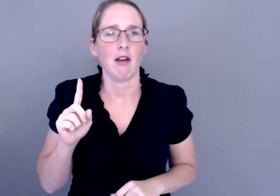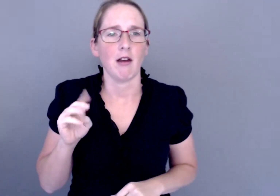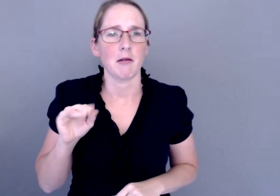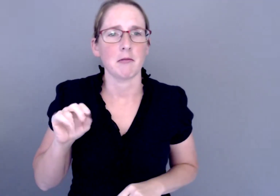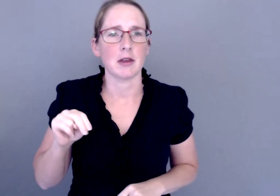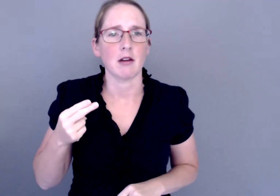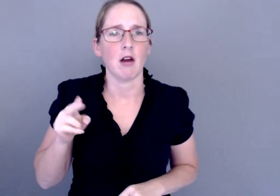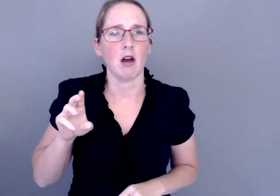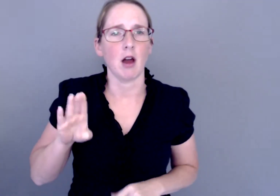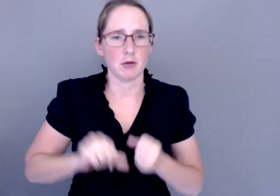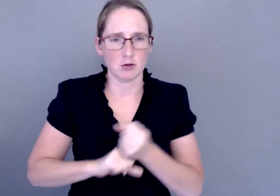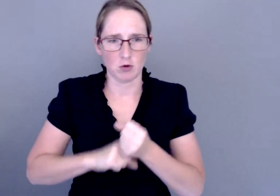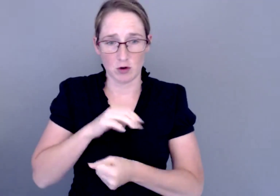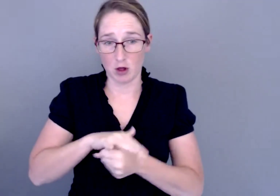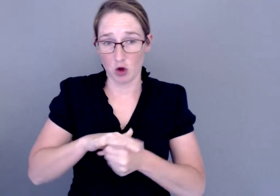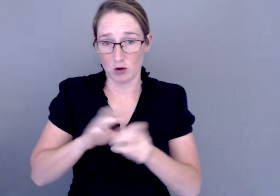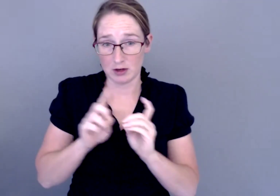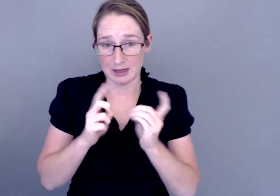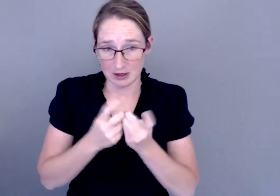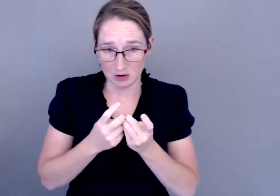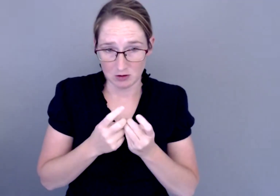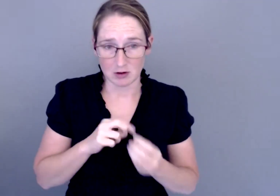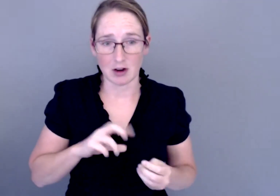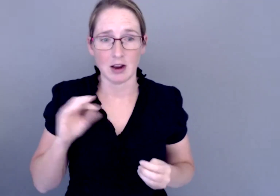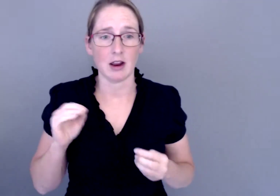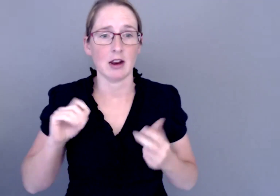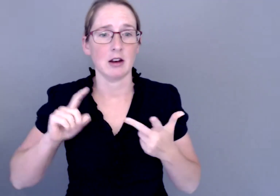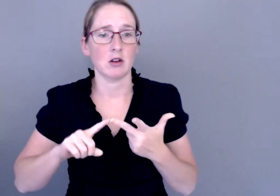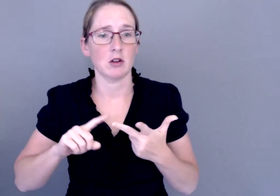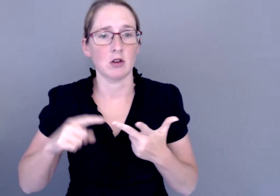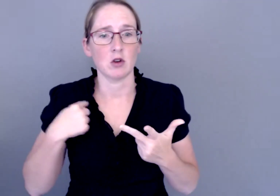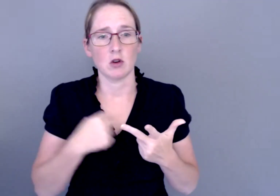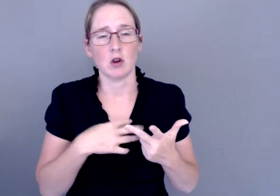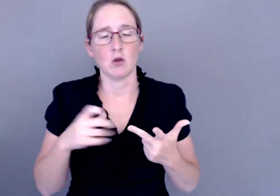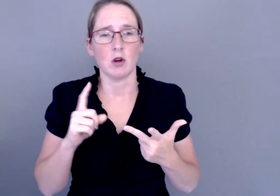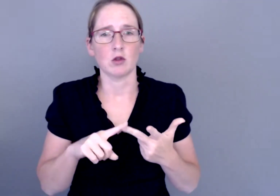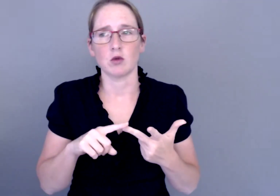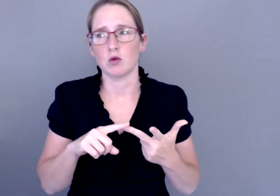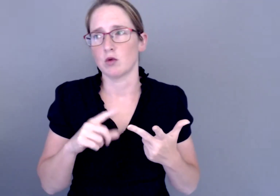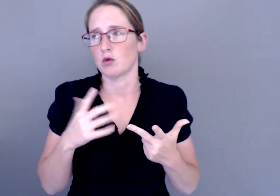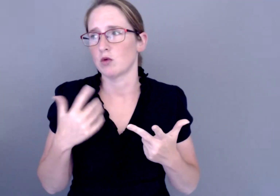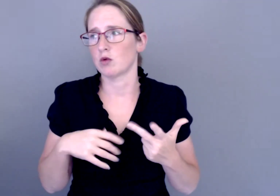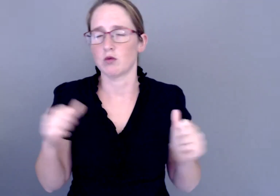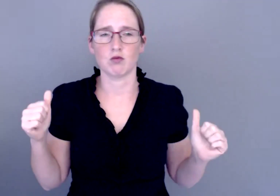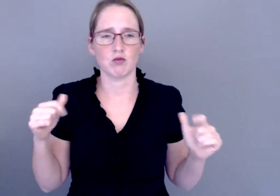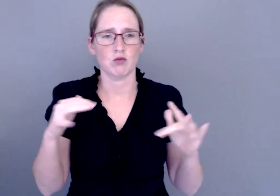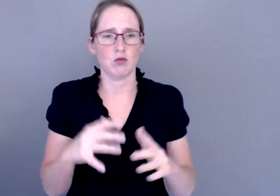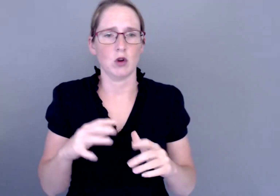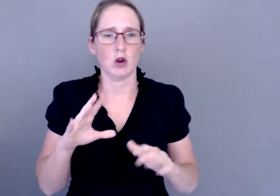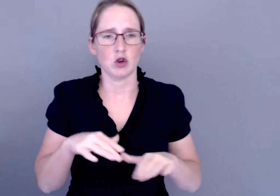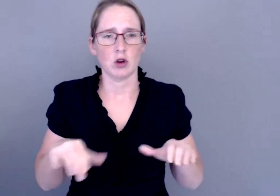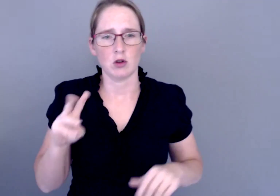to support local districts. And then the third is to bring together our child welfare